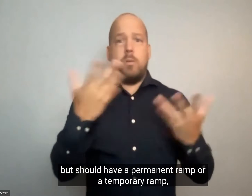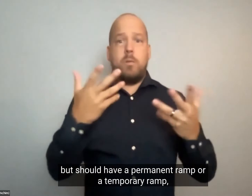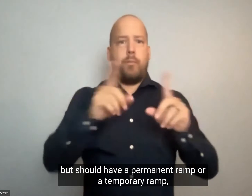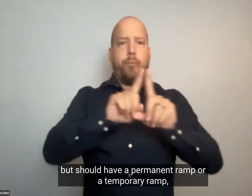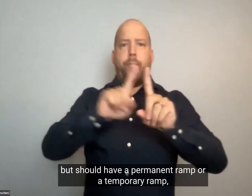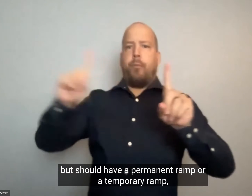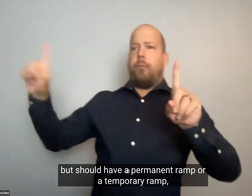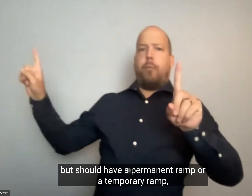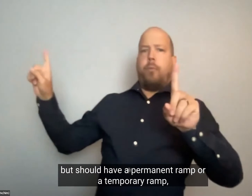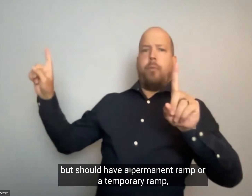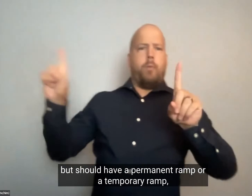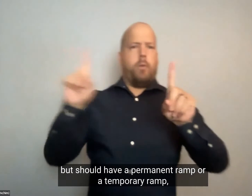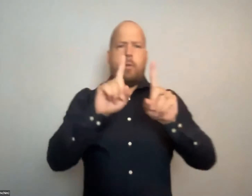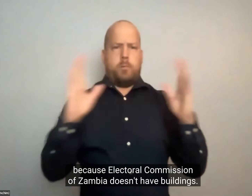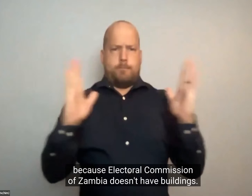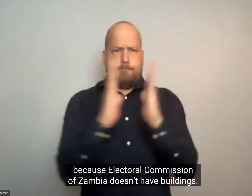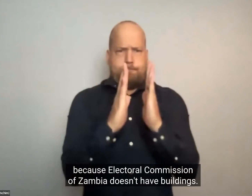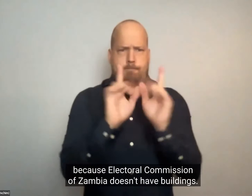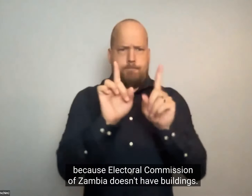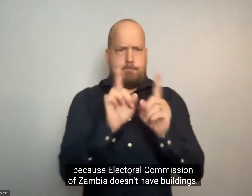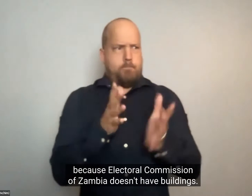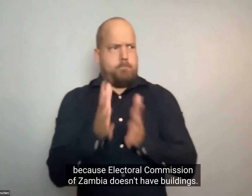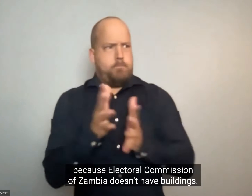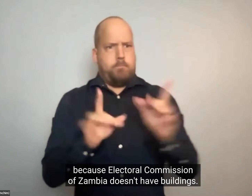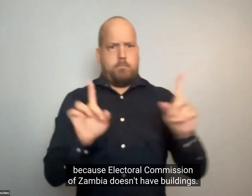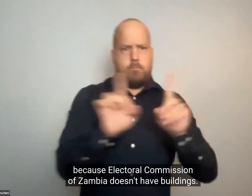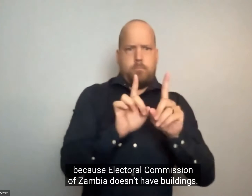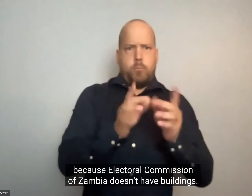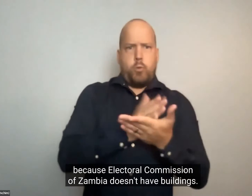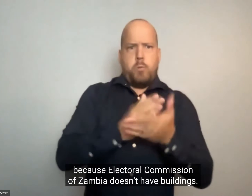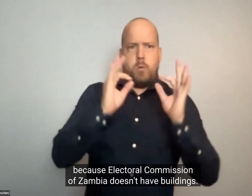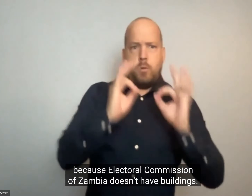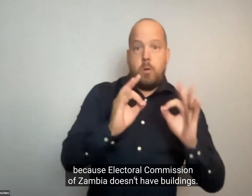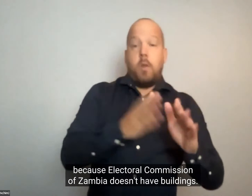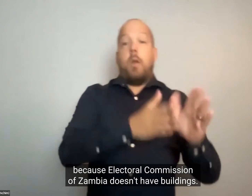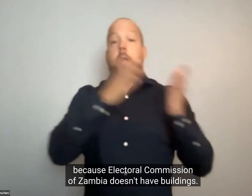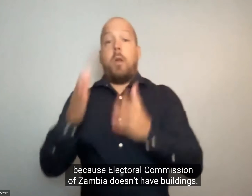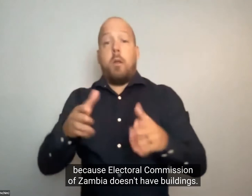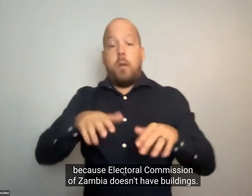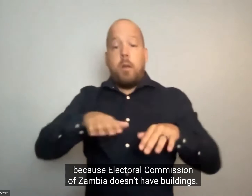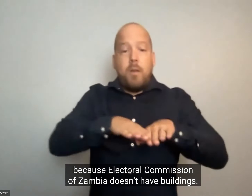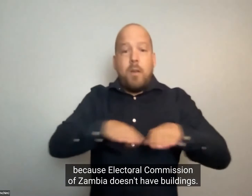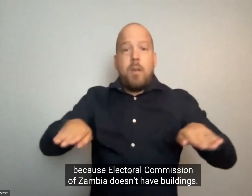a temporary ramp, where, because Electoral Commission of Zambia doesn't have